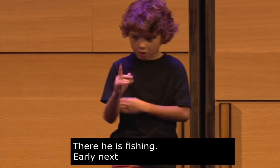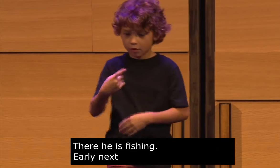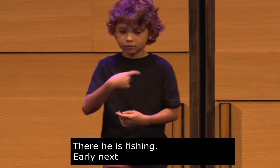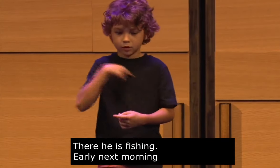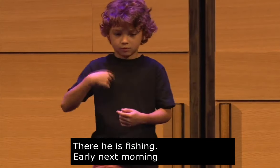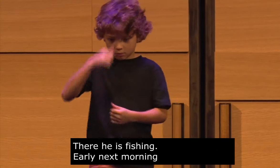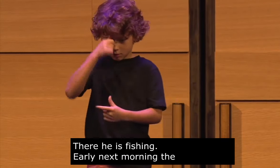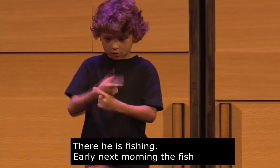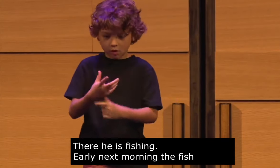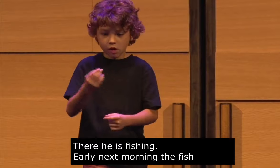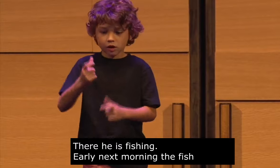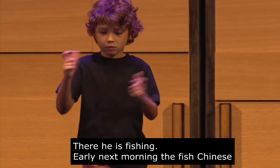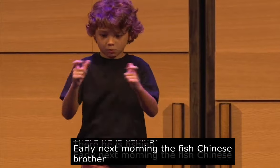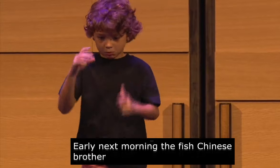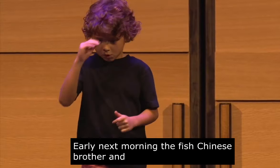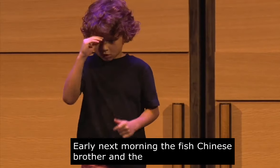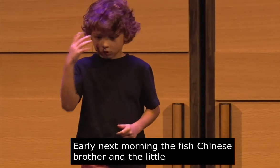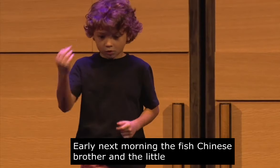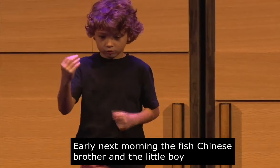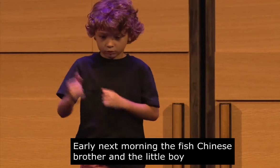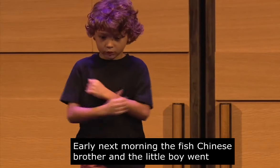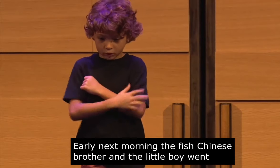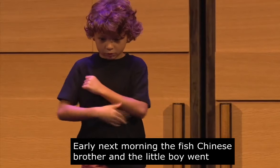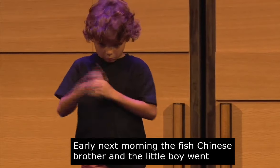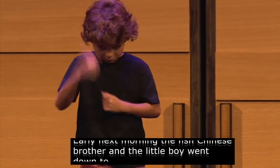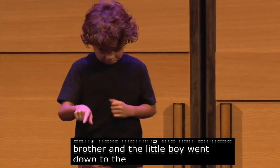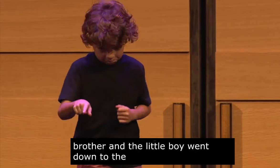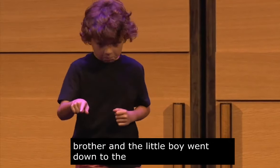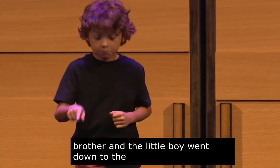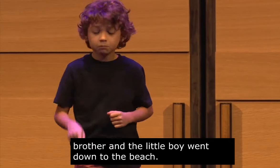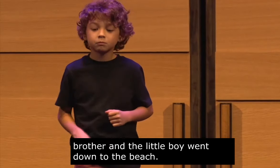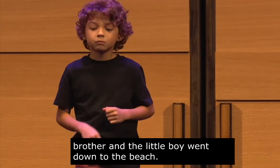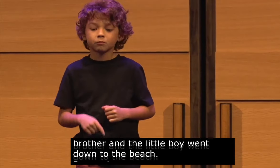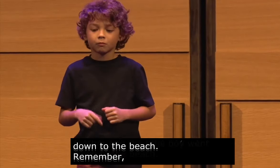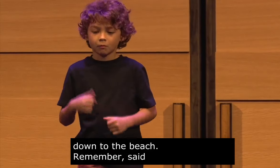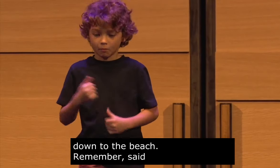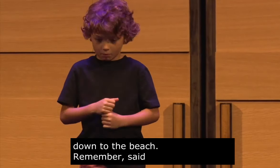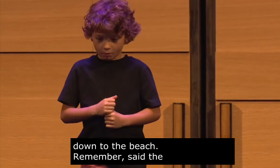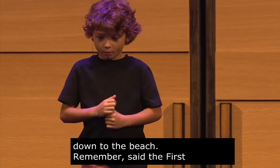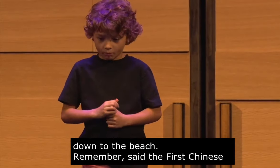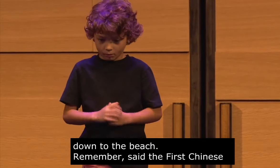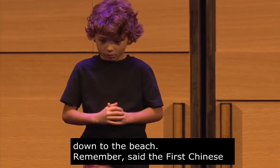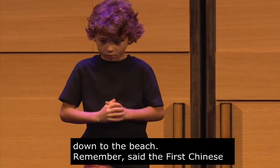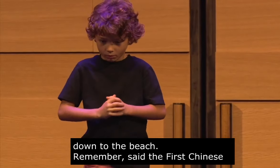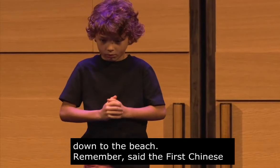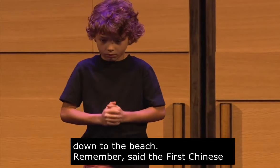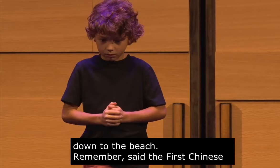Early next morning, the first Chinese brother and little boy went down to the beach. Remember, said the first Chinese brother,